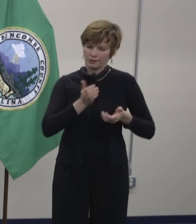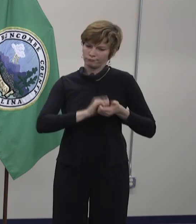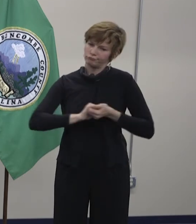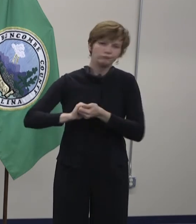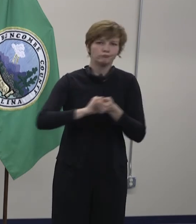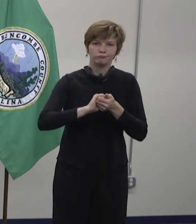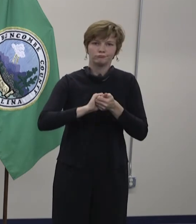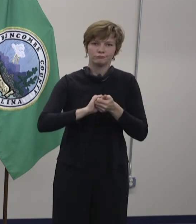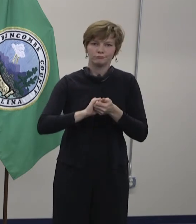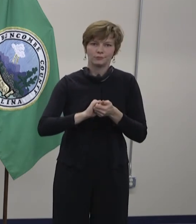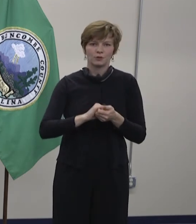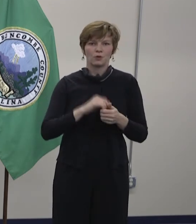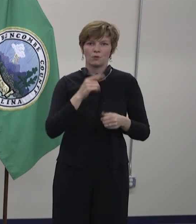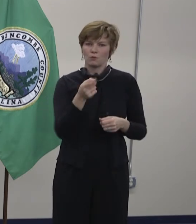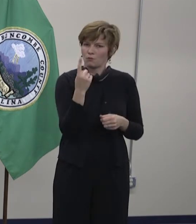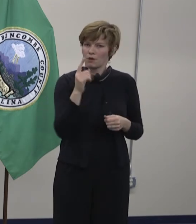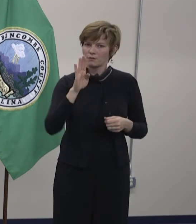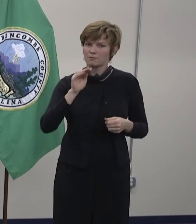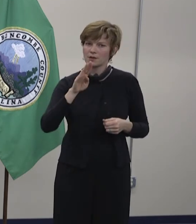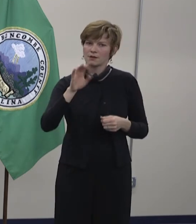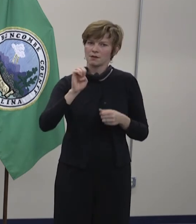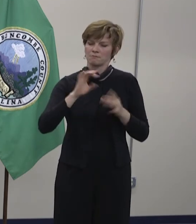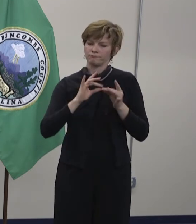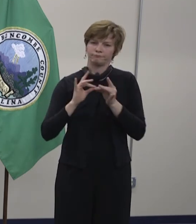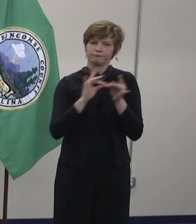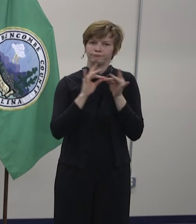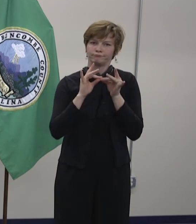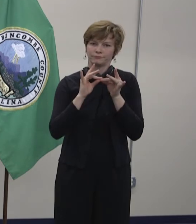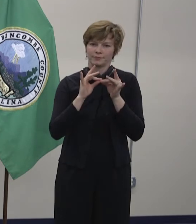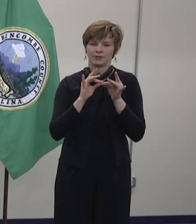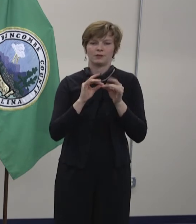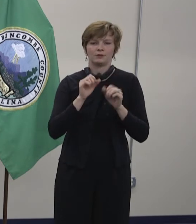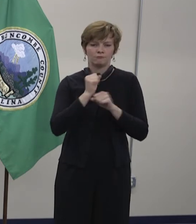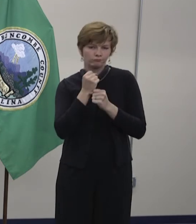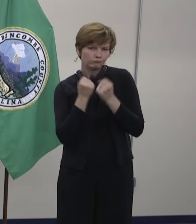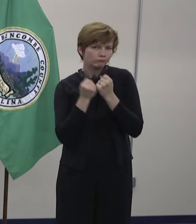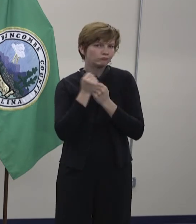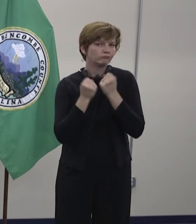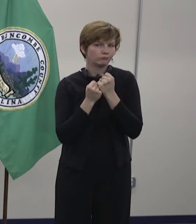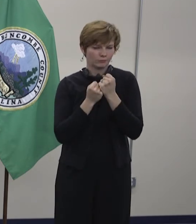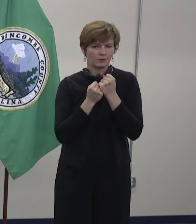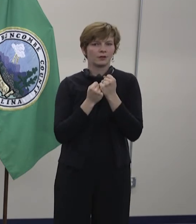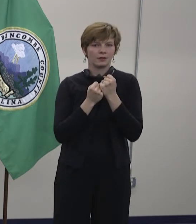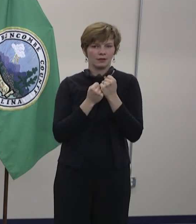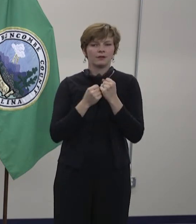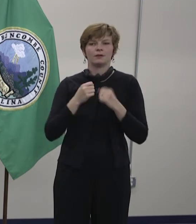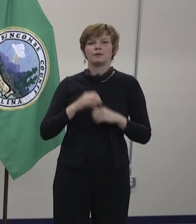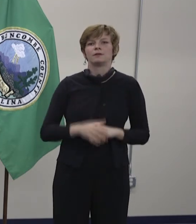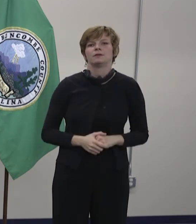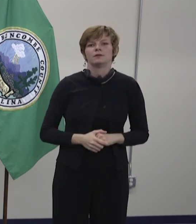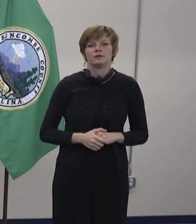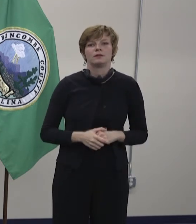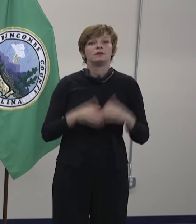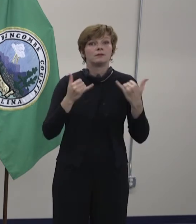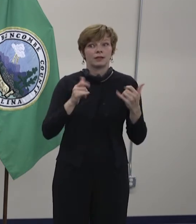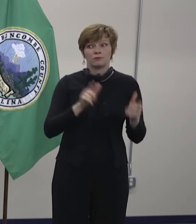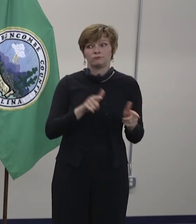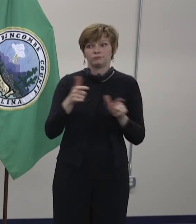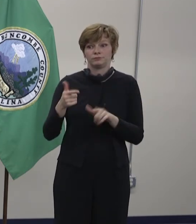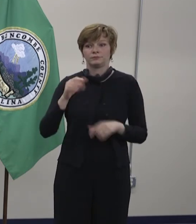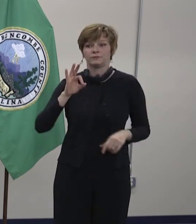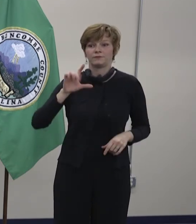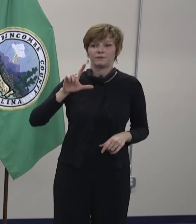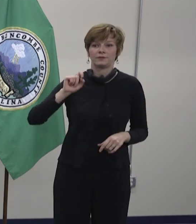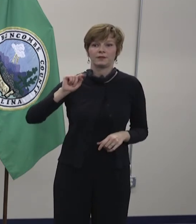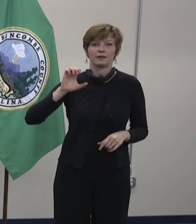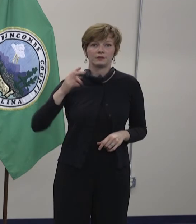together. One Buncombe, working together with each other and for each other. Now I'll turn it over to Fletcher